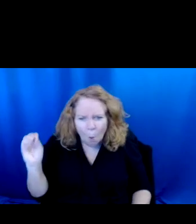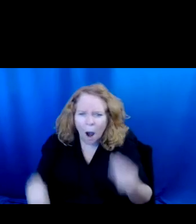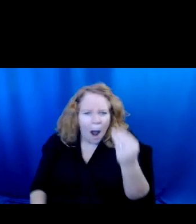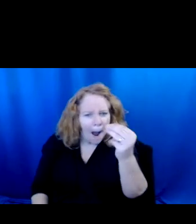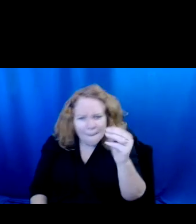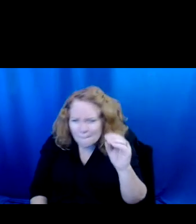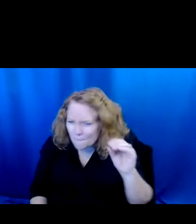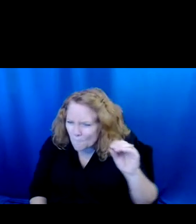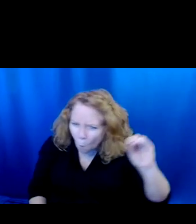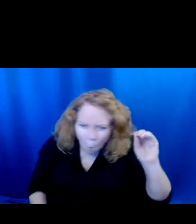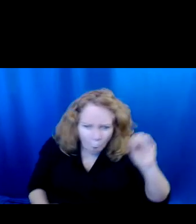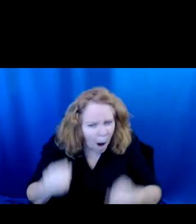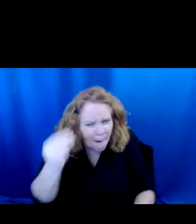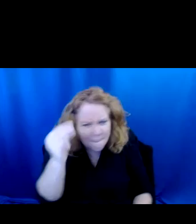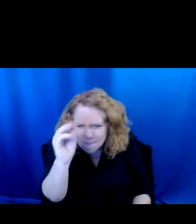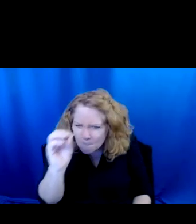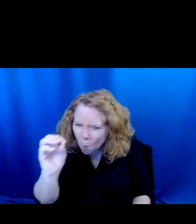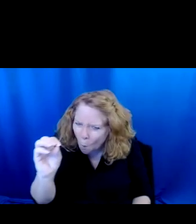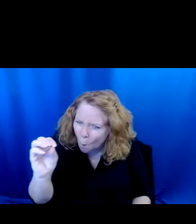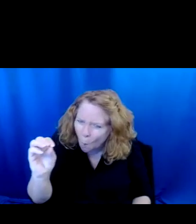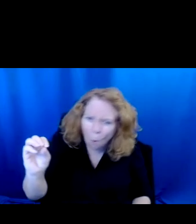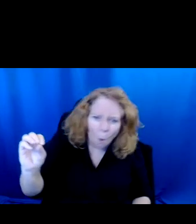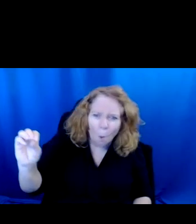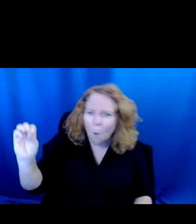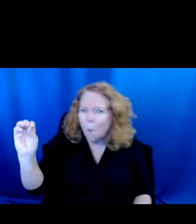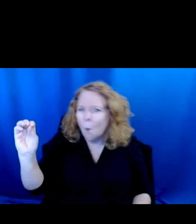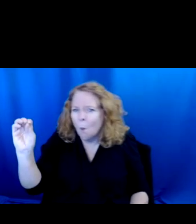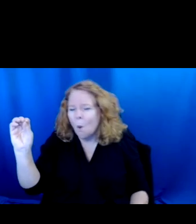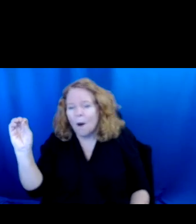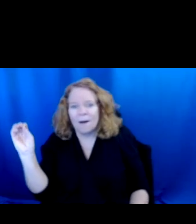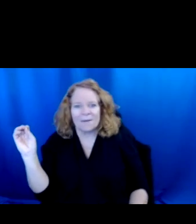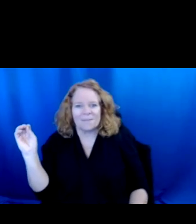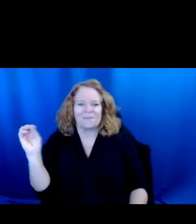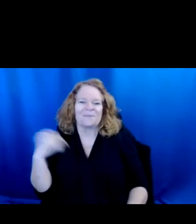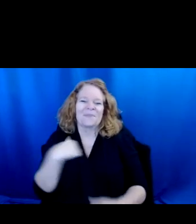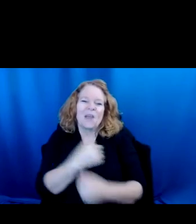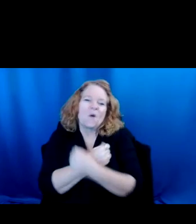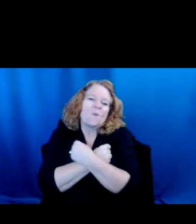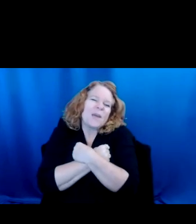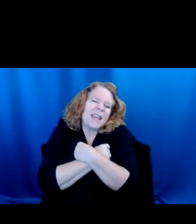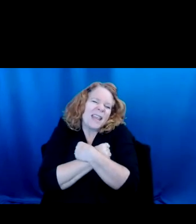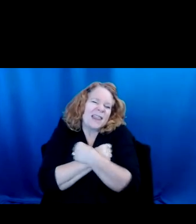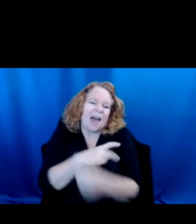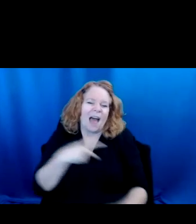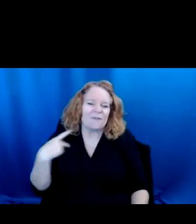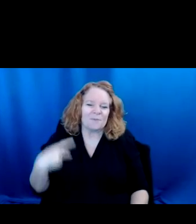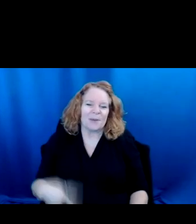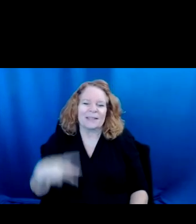moo, moo. We love Princess Peggy.